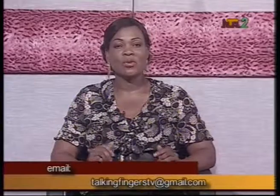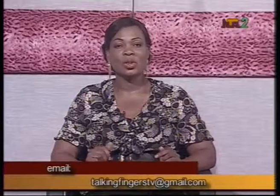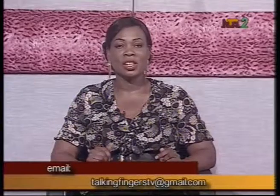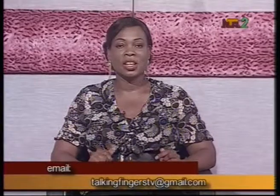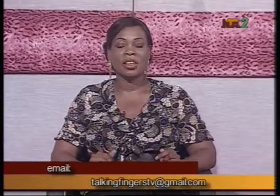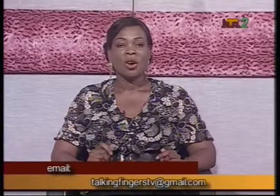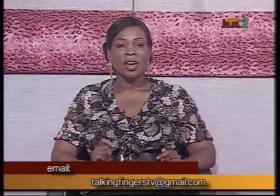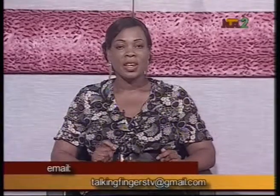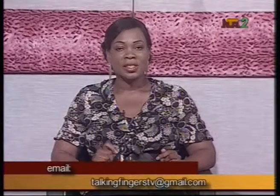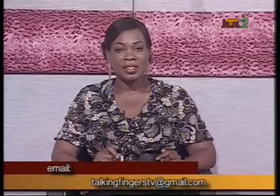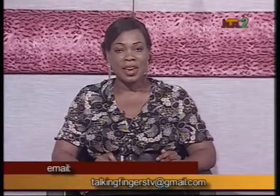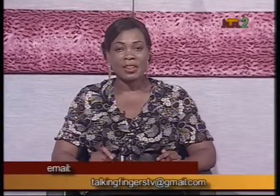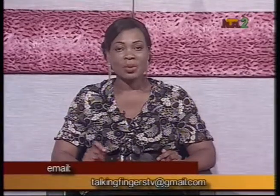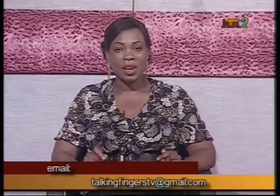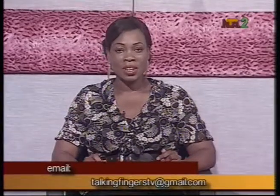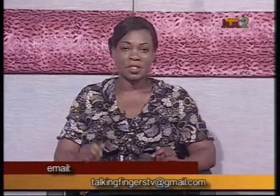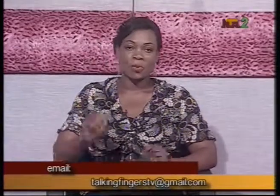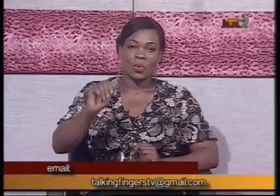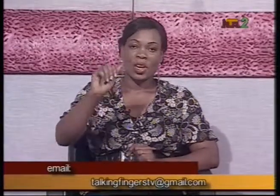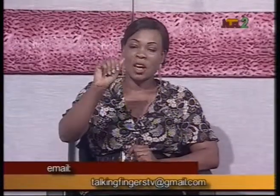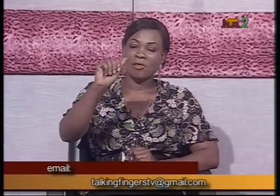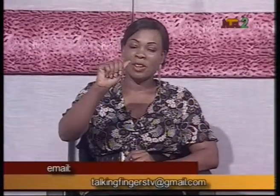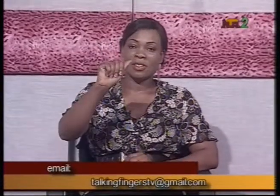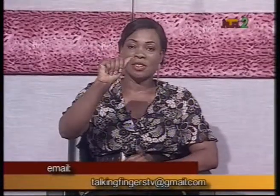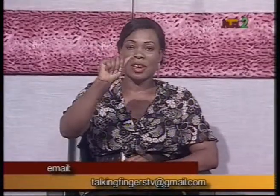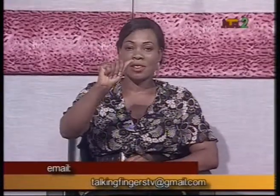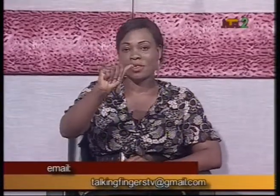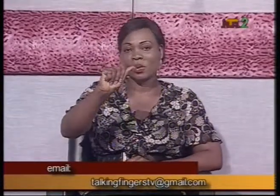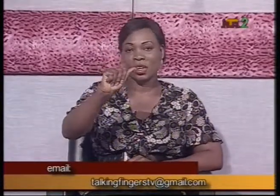it again. Letters A to H. We have letters A this way.